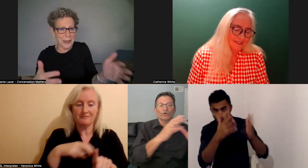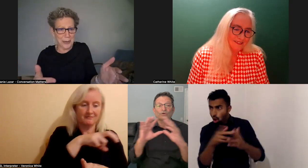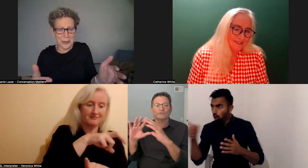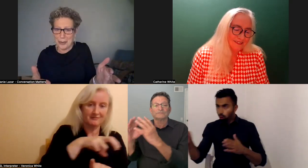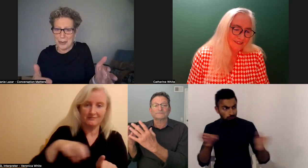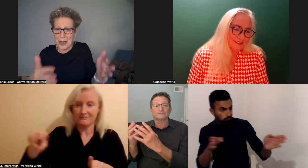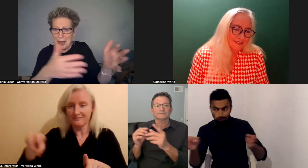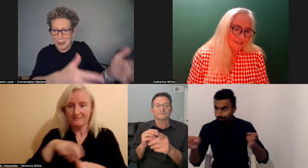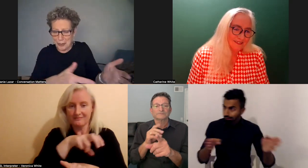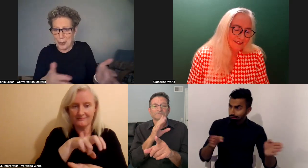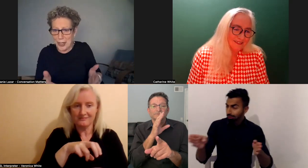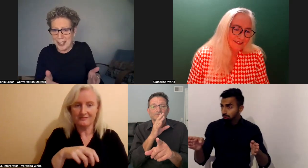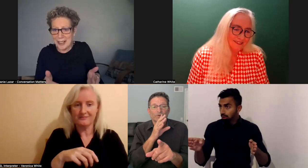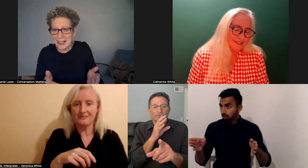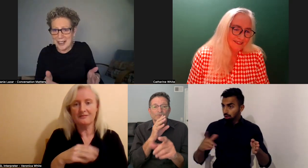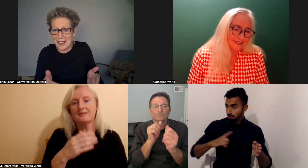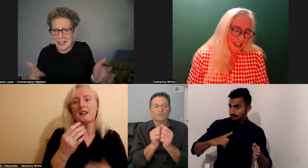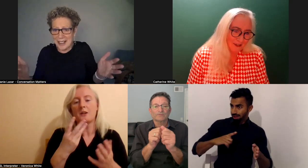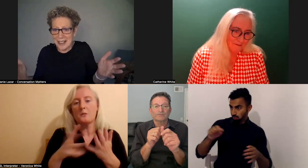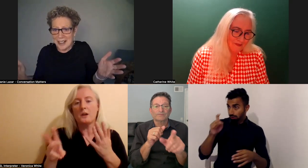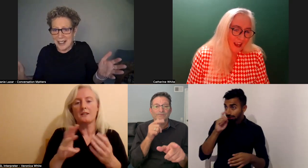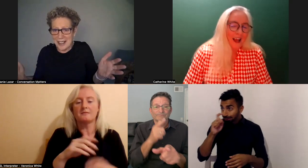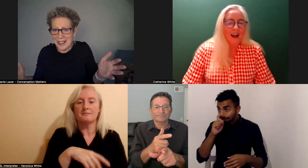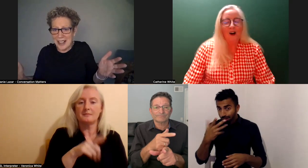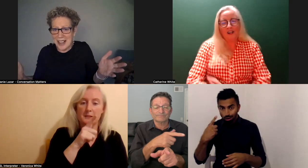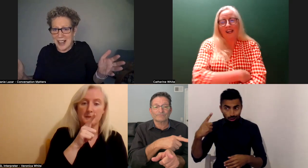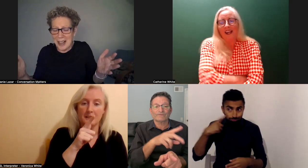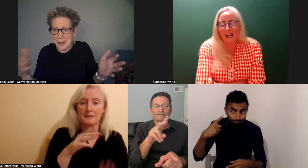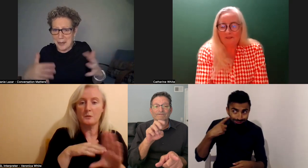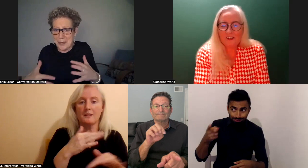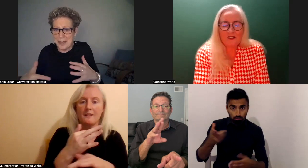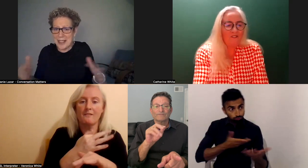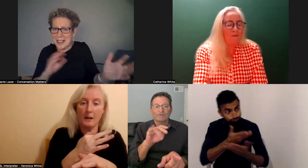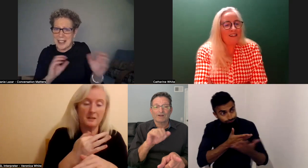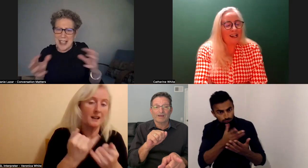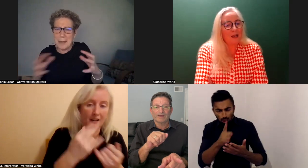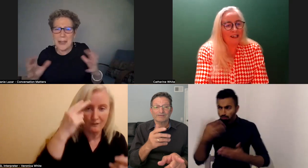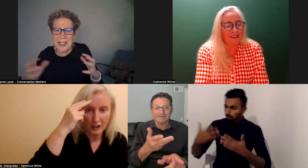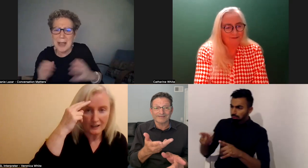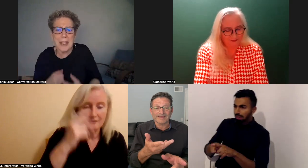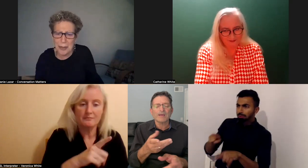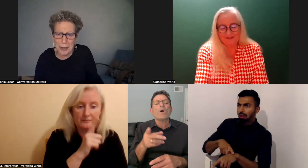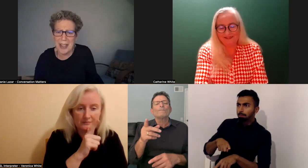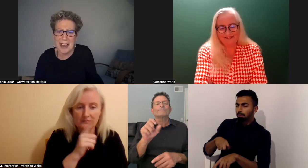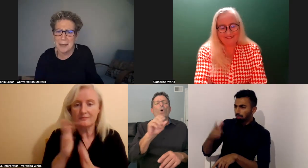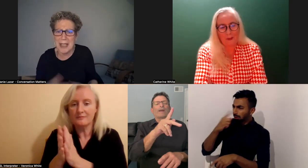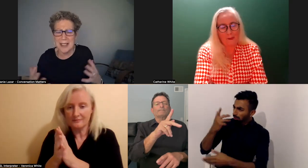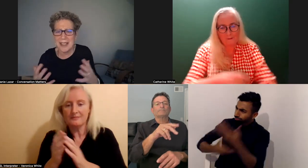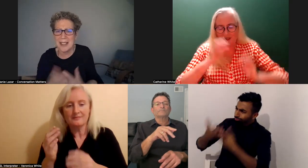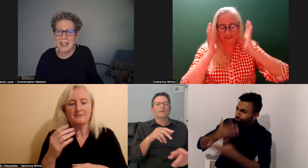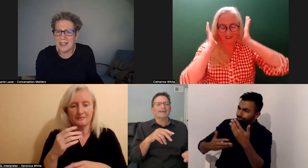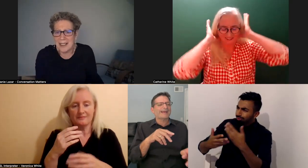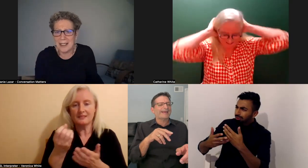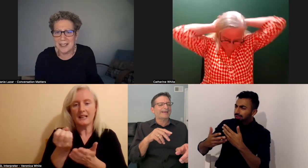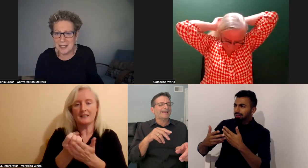spoke with Veronica. Yeah. Okay. So the family dynamic. Take me through all of that,